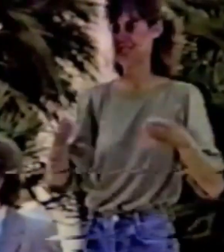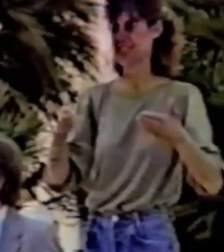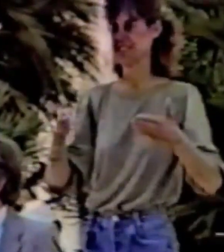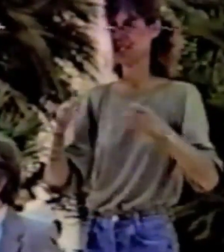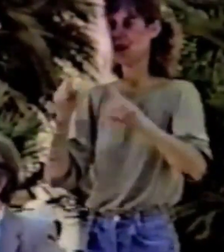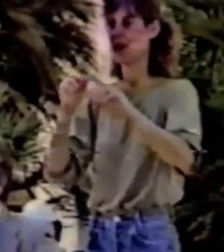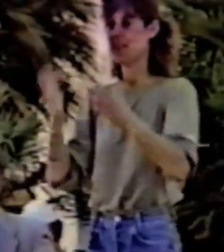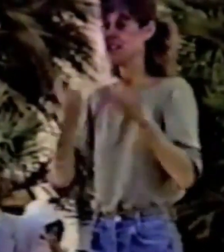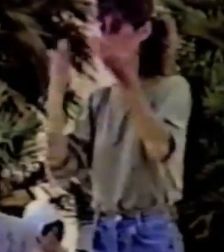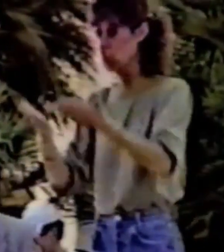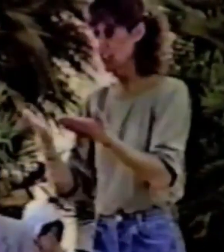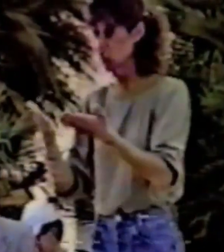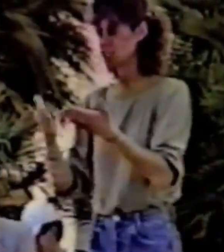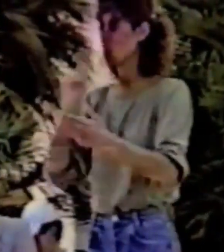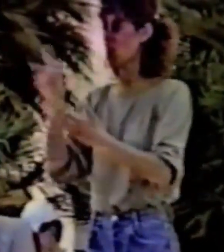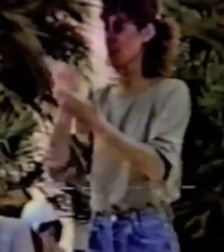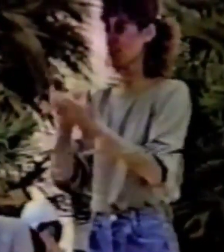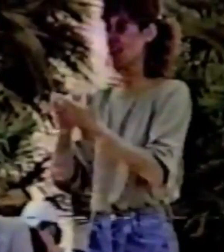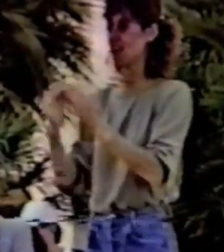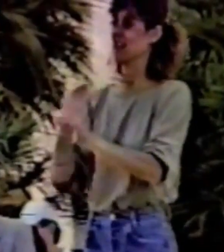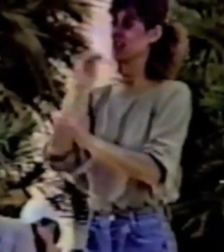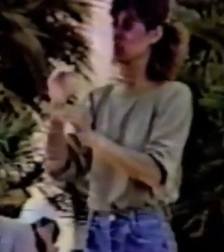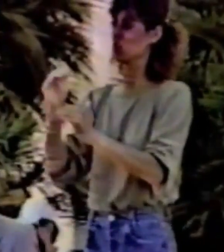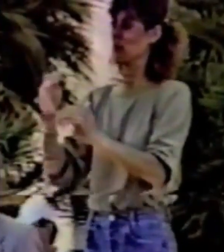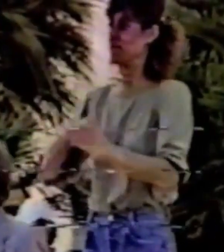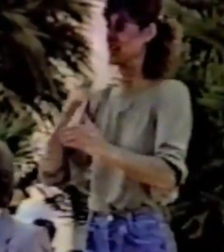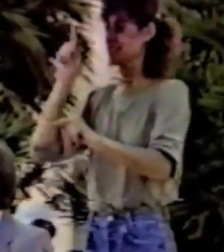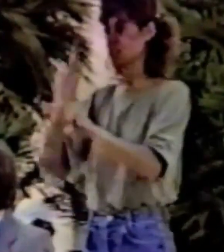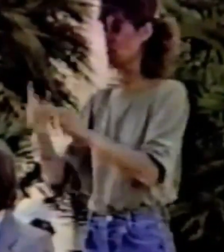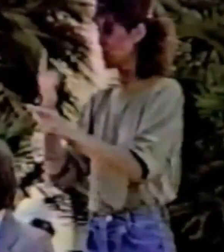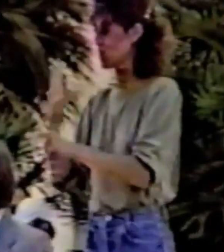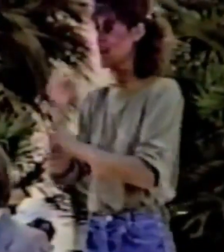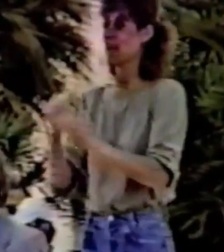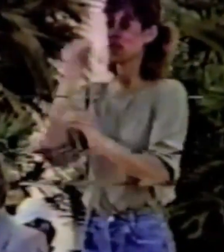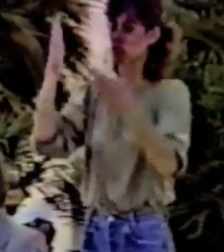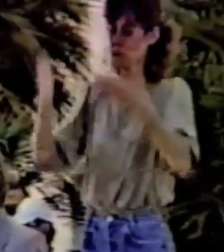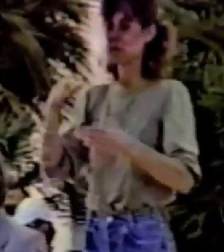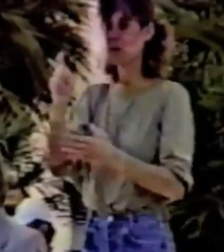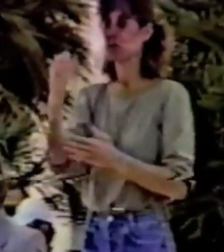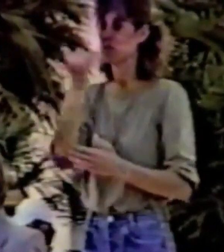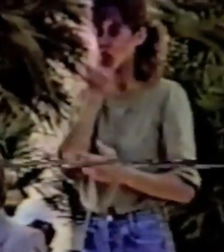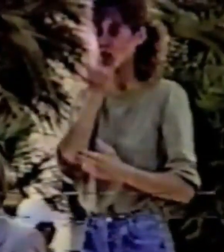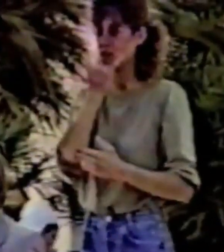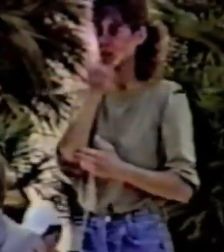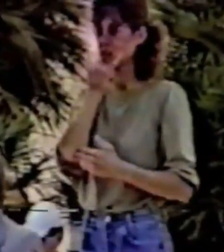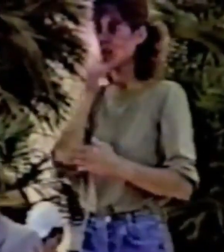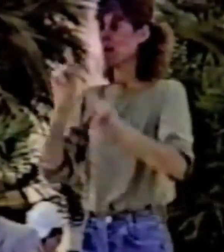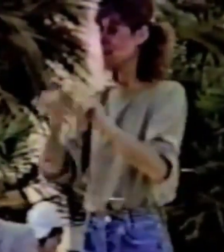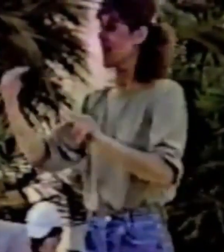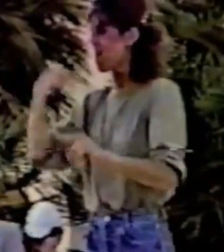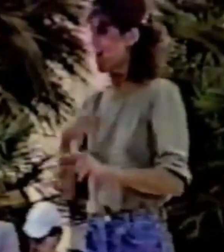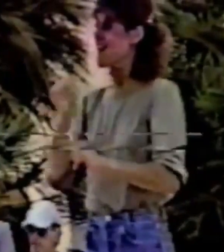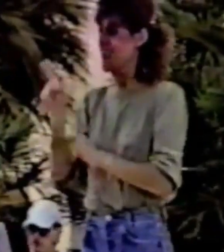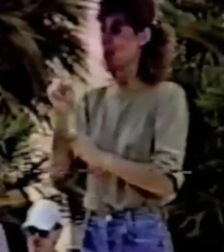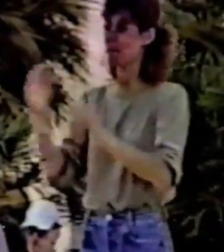unspoken suggestions are that extreme positions cannot be right and that extremists must be wrong. But I